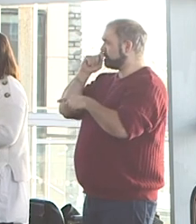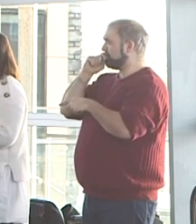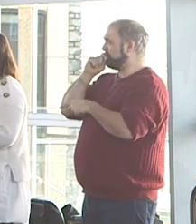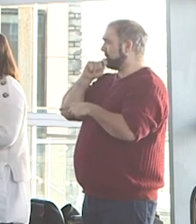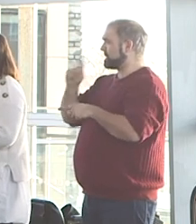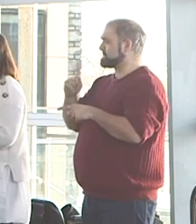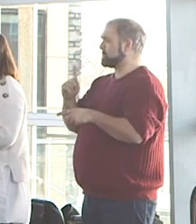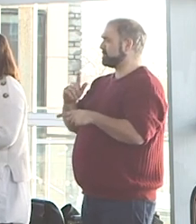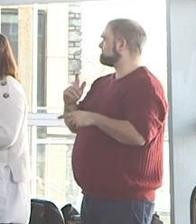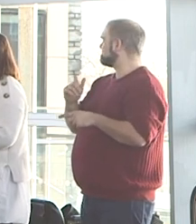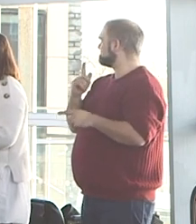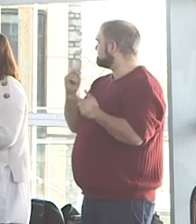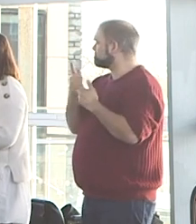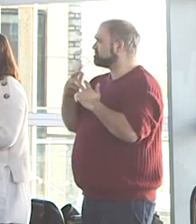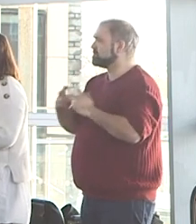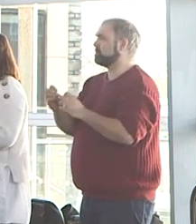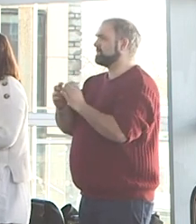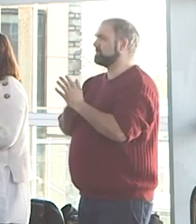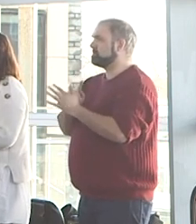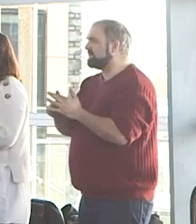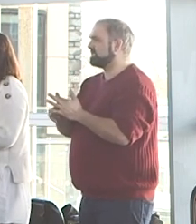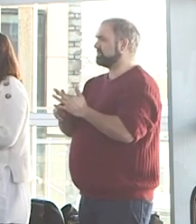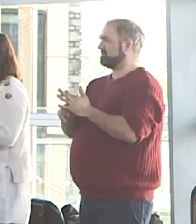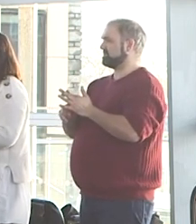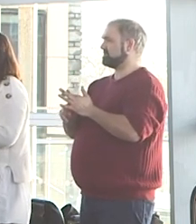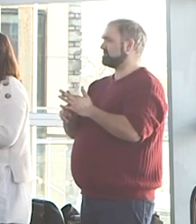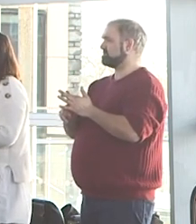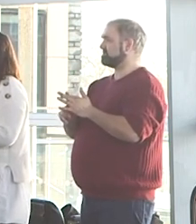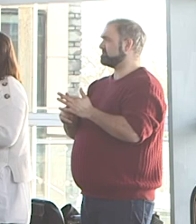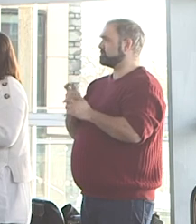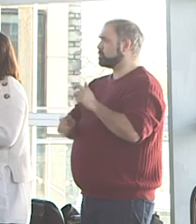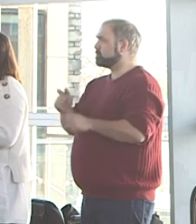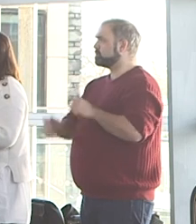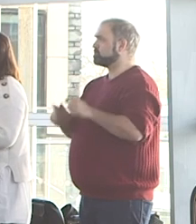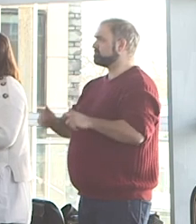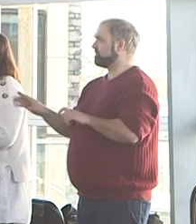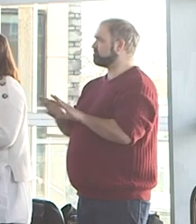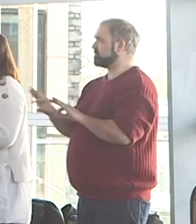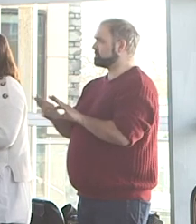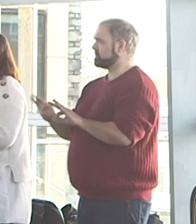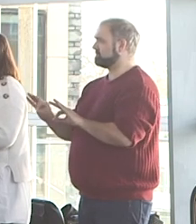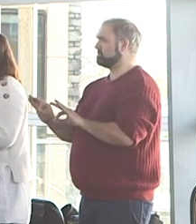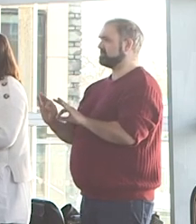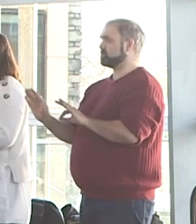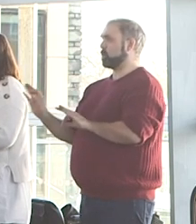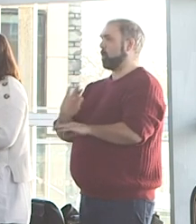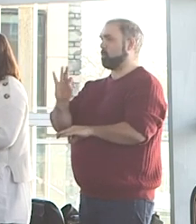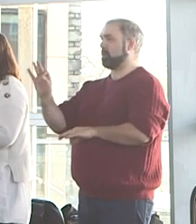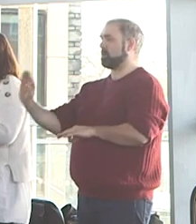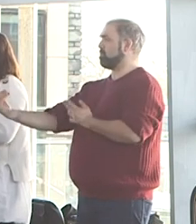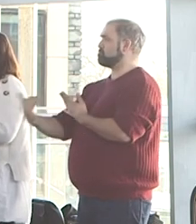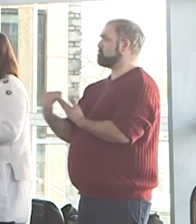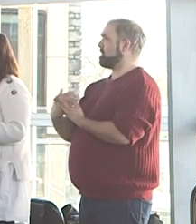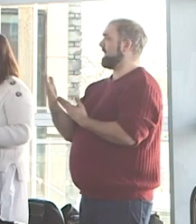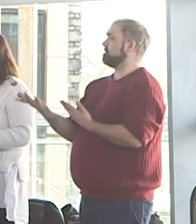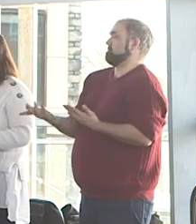I'm currently undertaking a research on BAME at student satisfaction, and no one has come